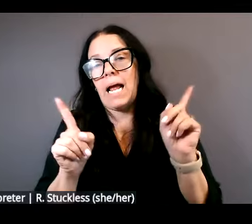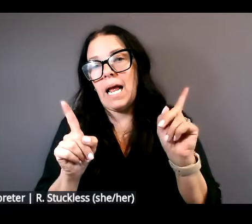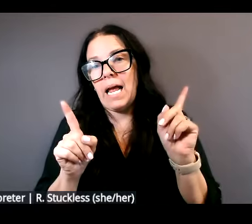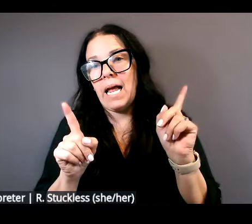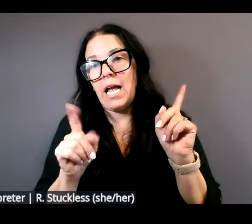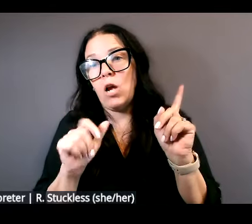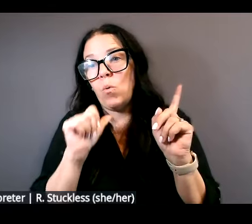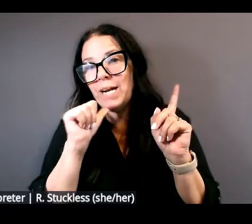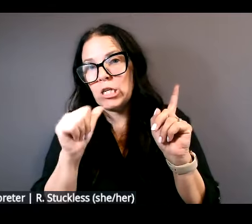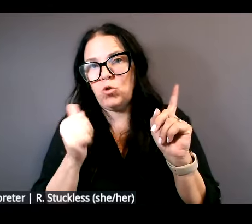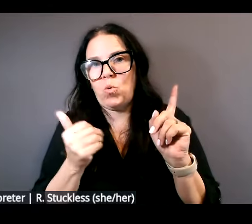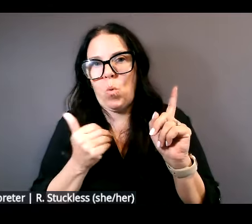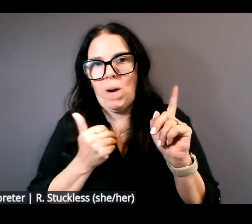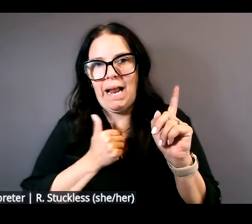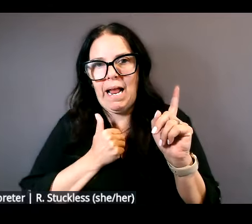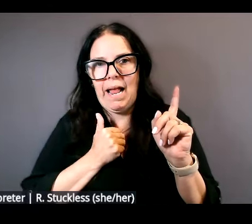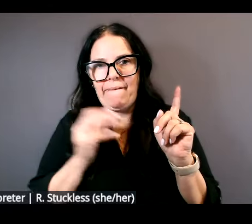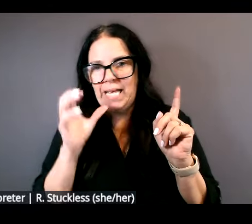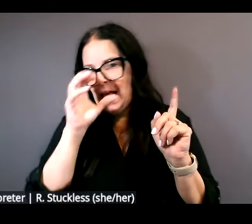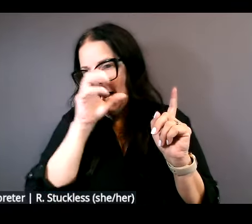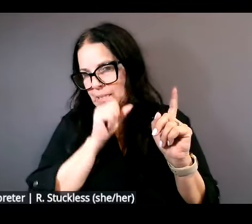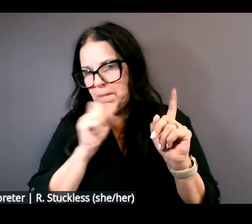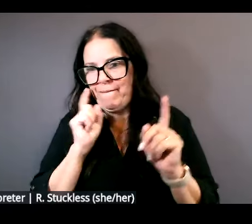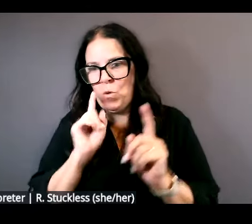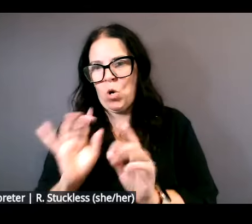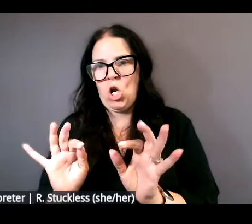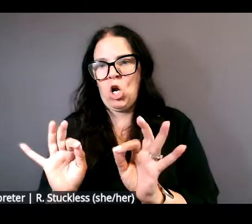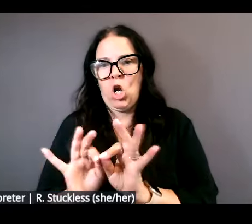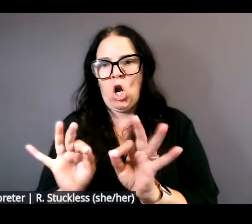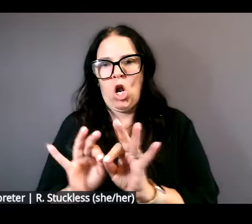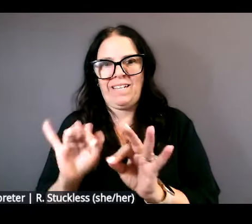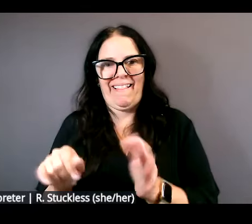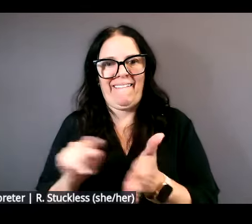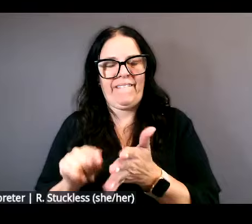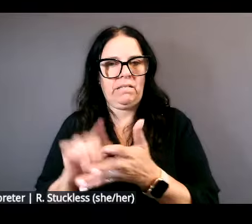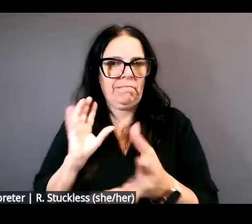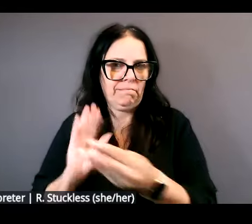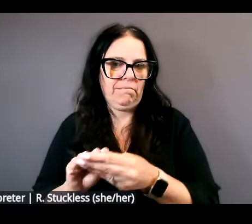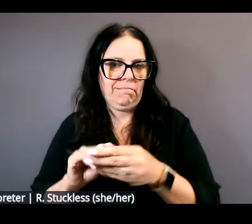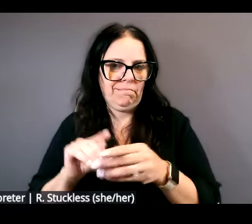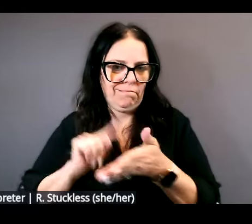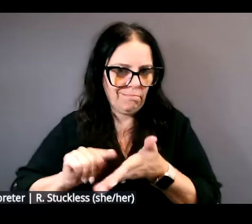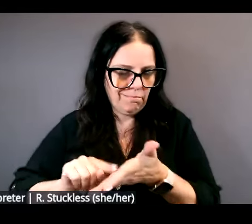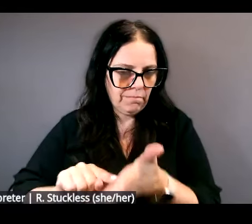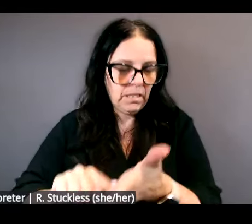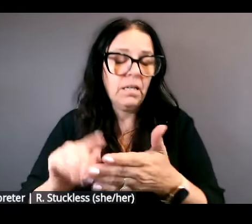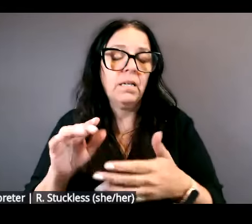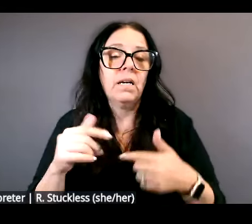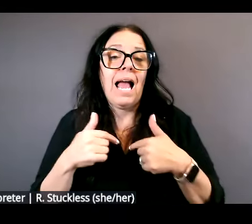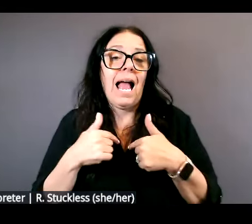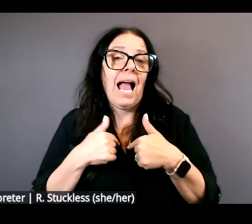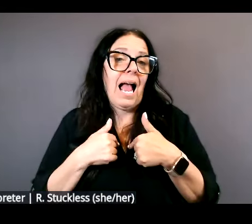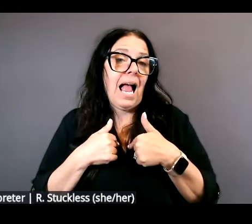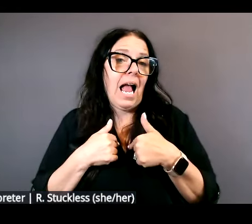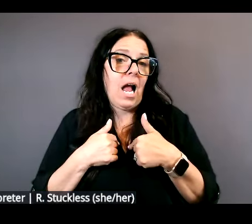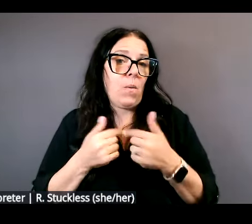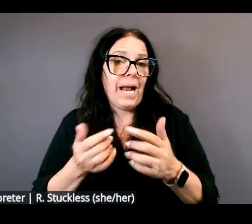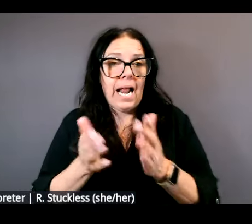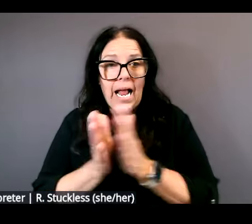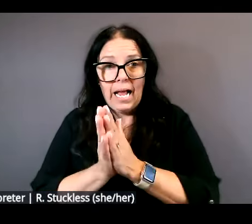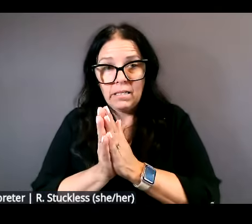the cost of the canvas is, the investigation. And so what I would ask for is, could we get that as